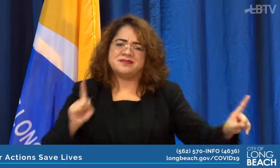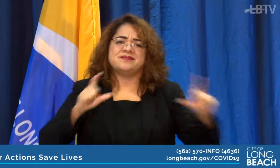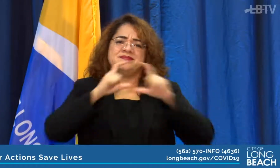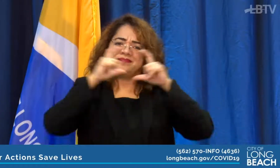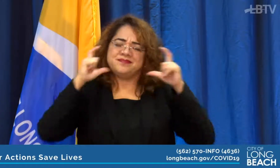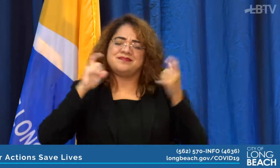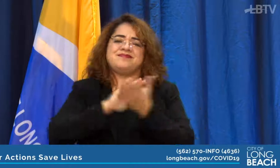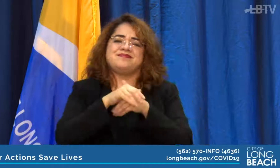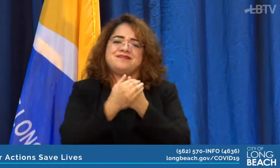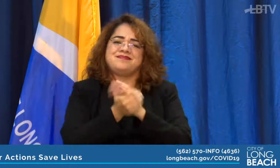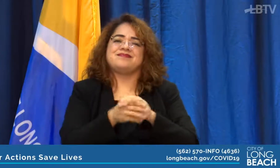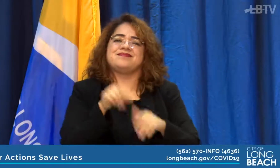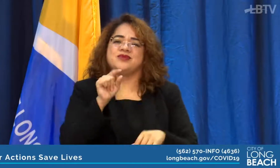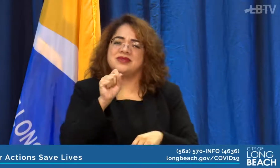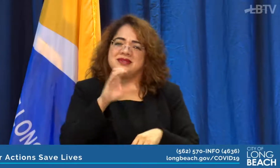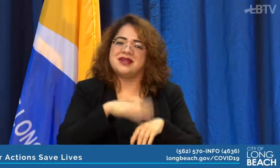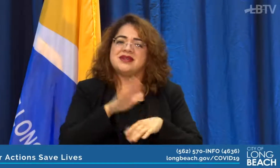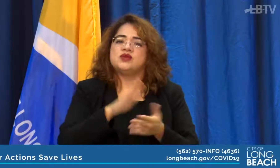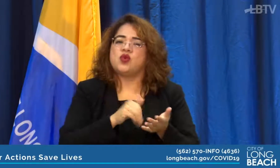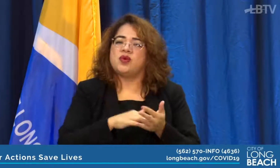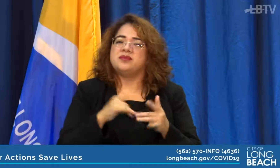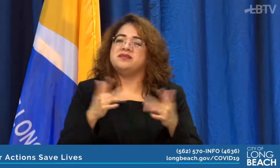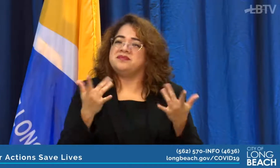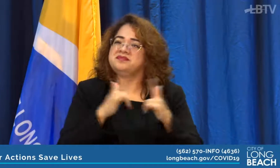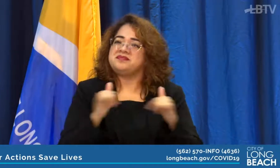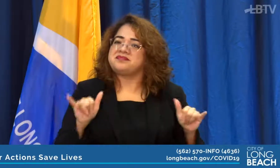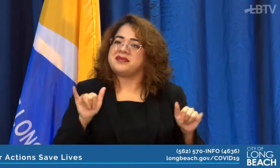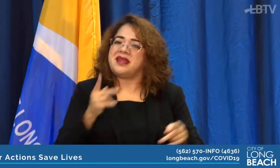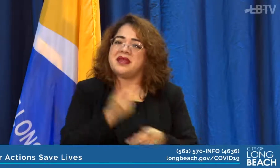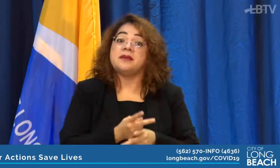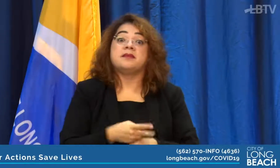All right, next question comes from Haley at the Press Telegram. Go ahead,